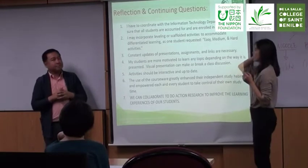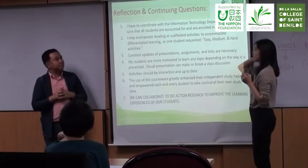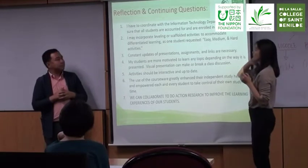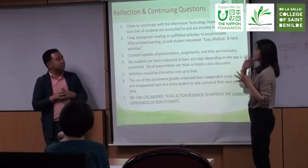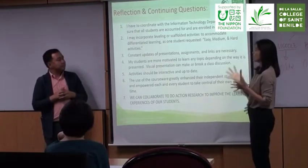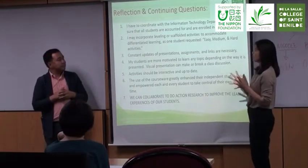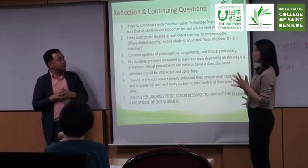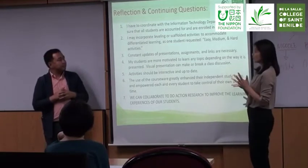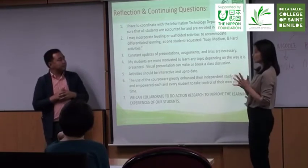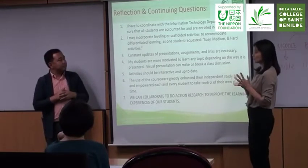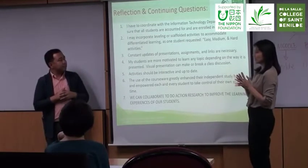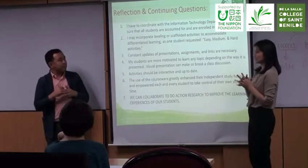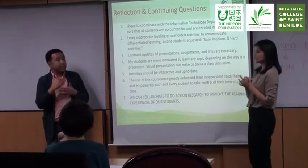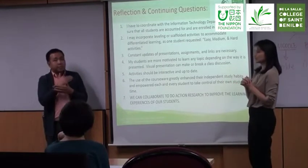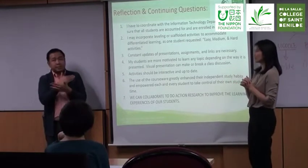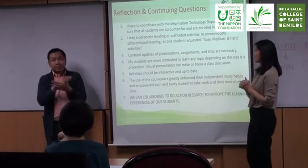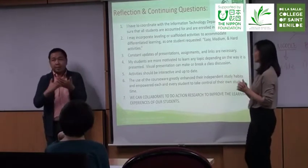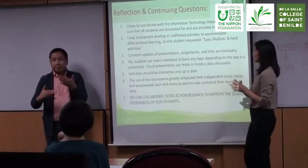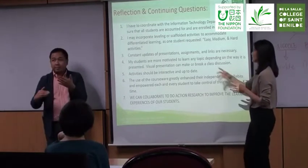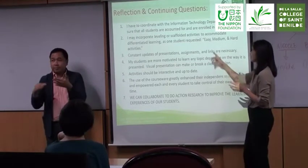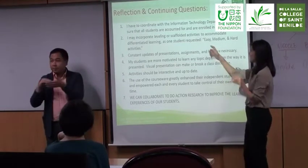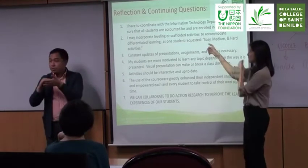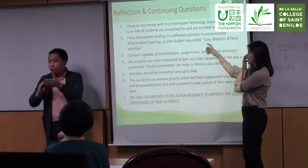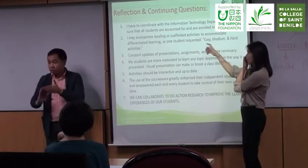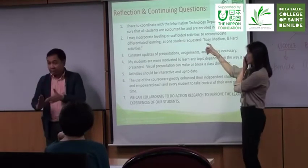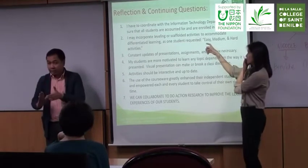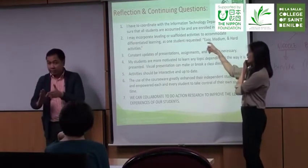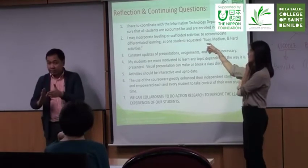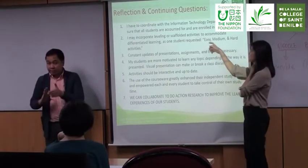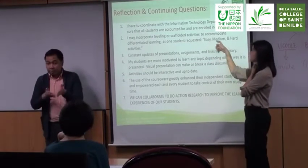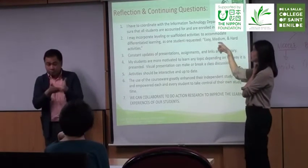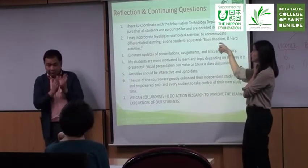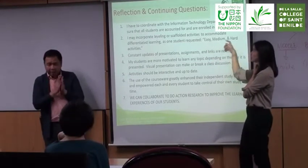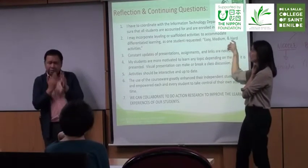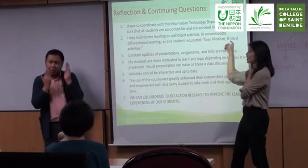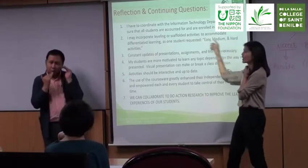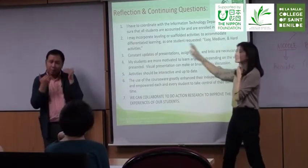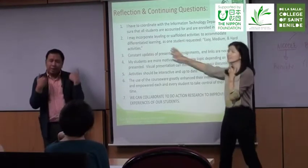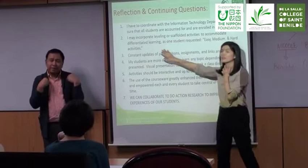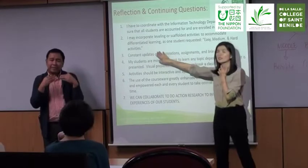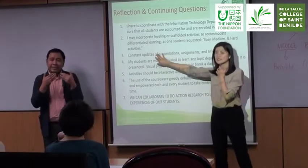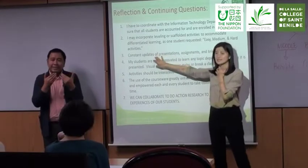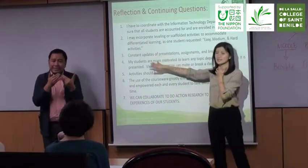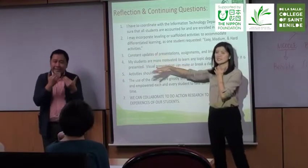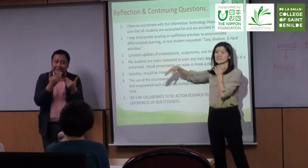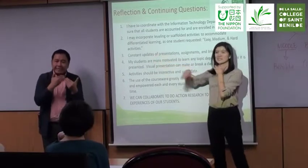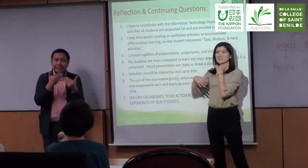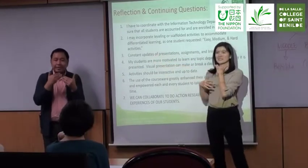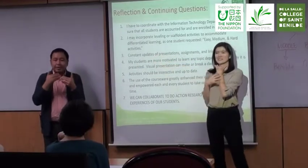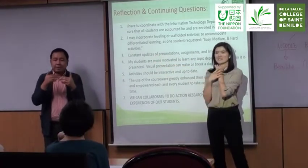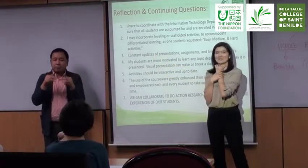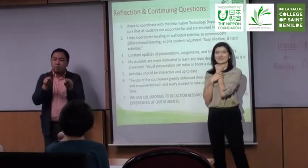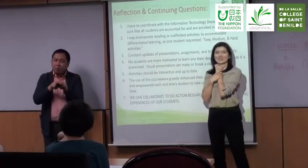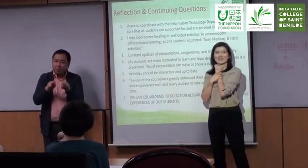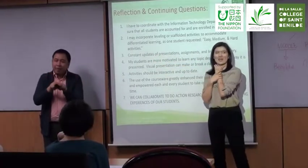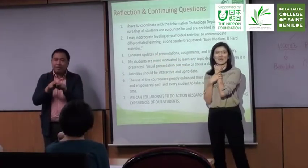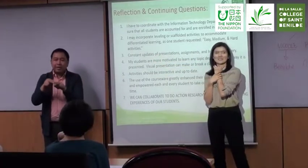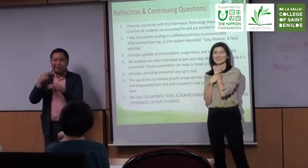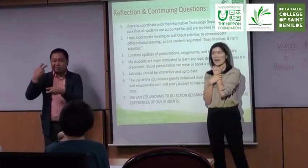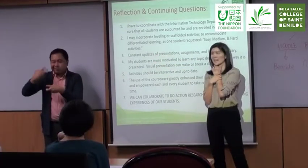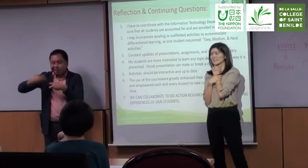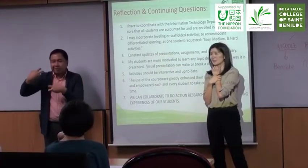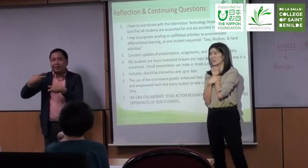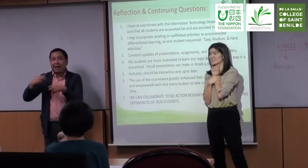Next, some of my students requested sana daw there's an easy, medium, and hard activities for